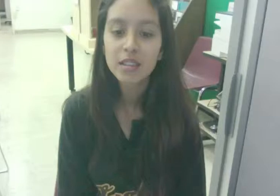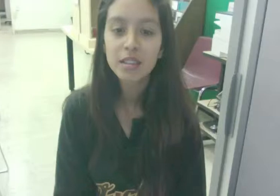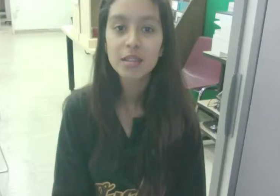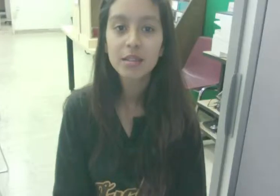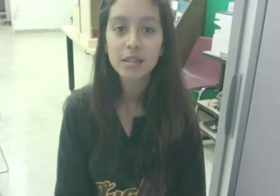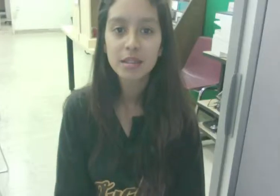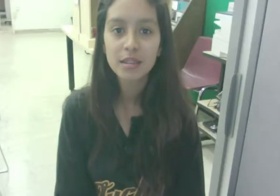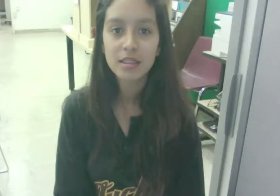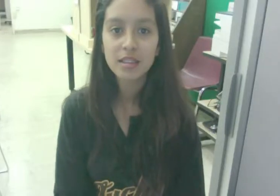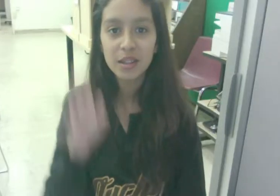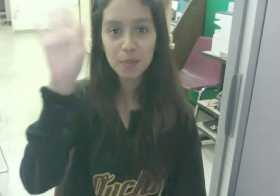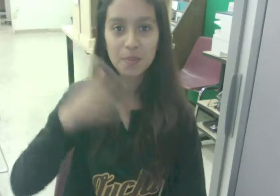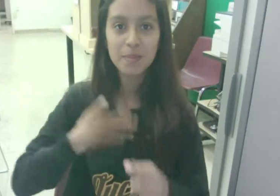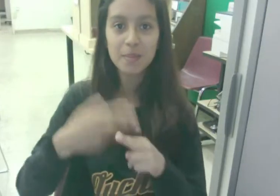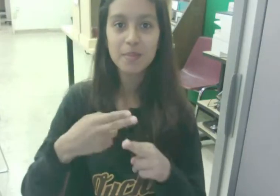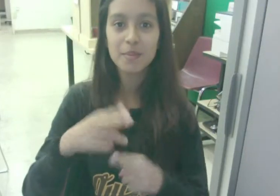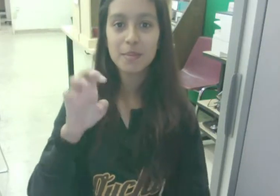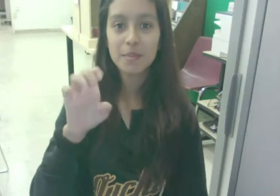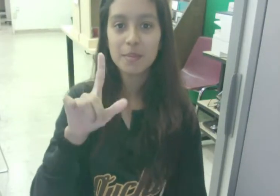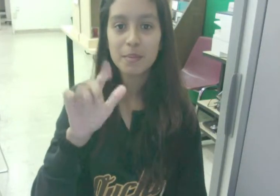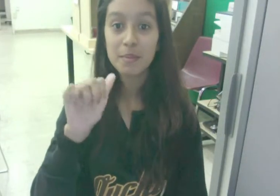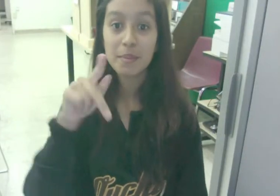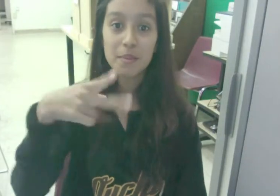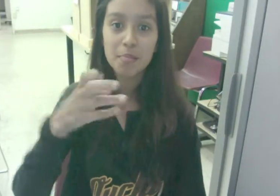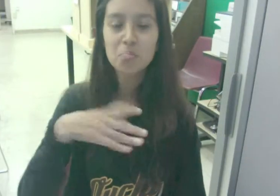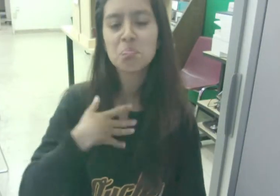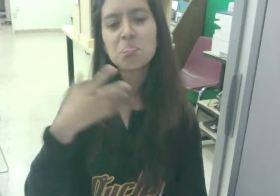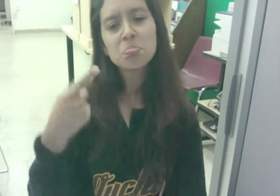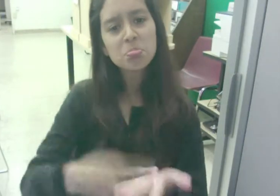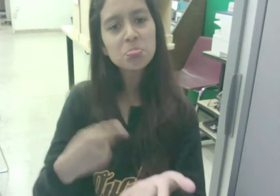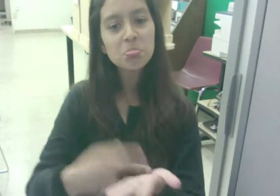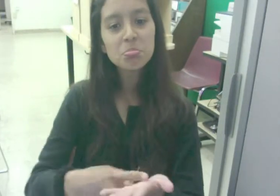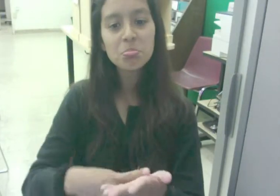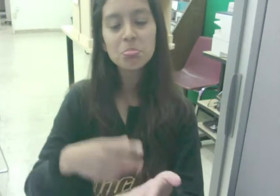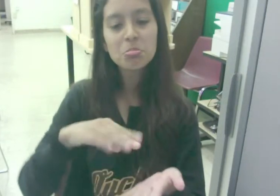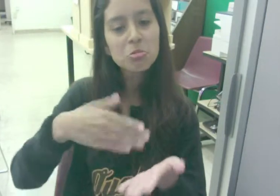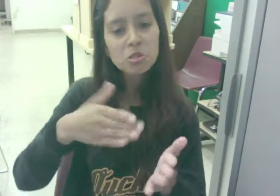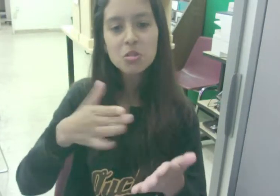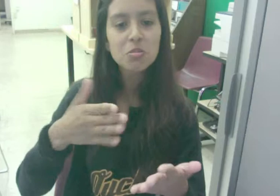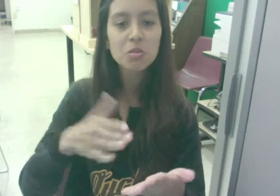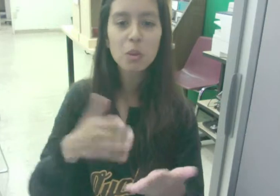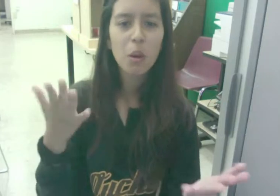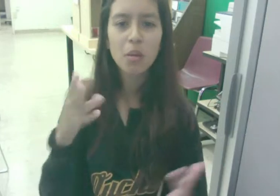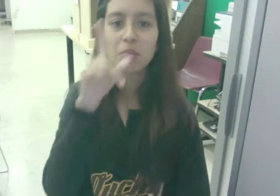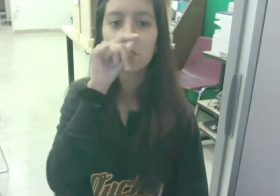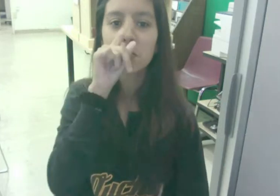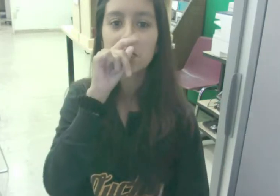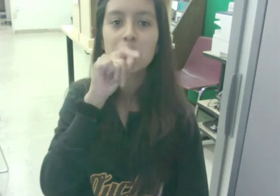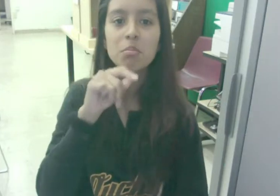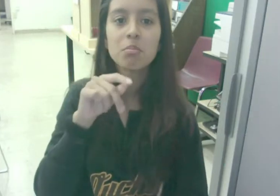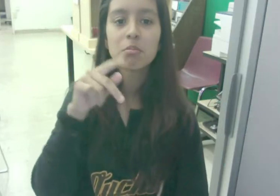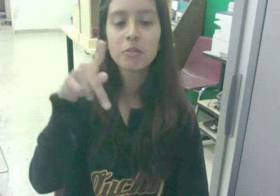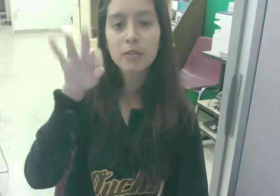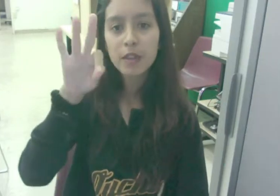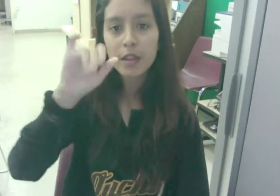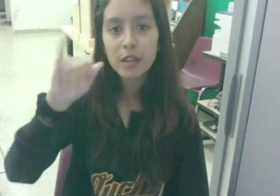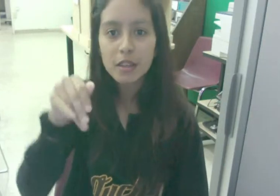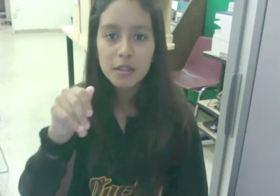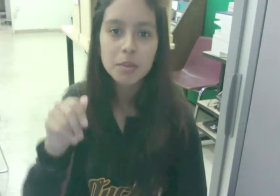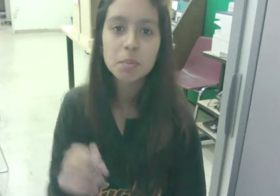chicken fajitas. I'm one of those people who likes to cook things in the microwave. And if you're one of those people who doesn't